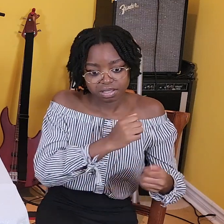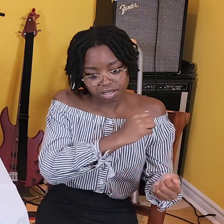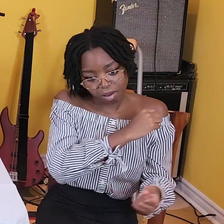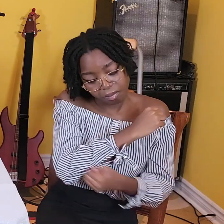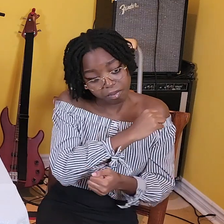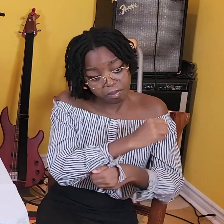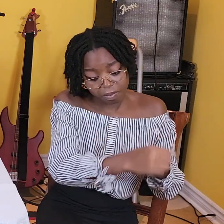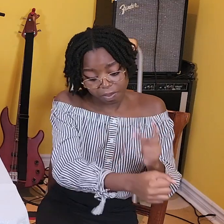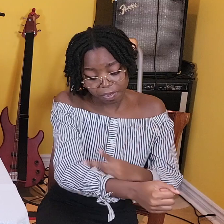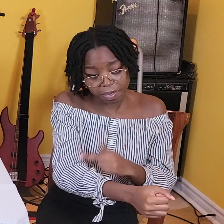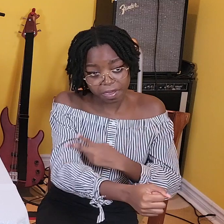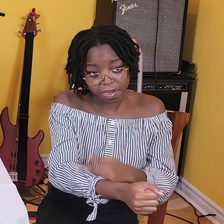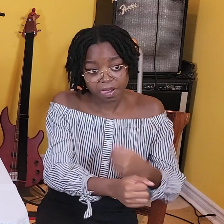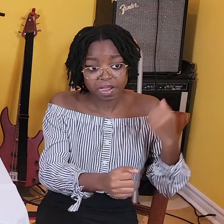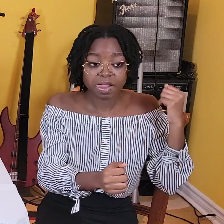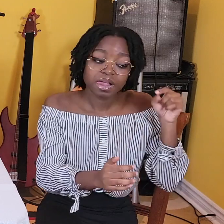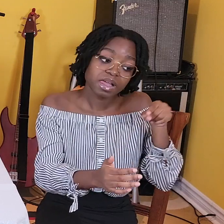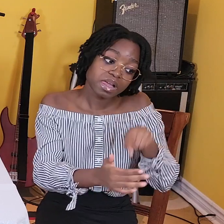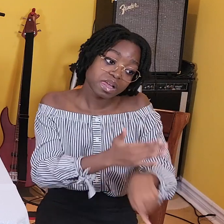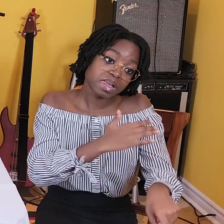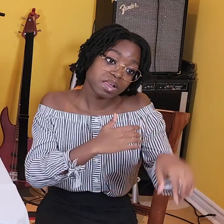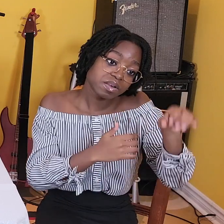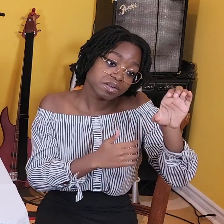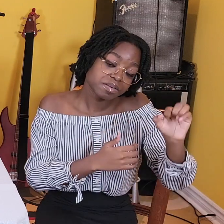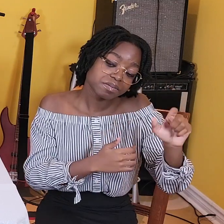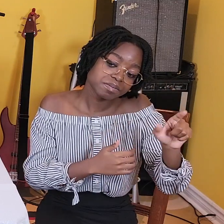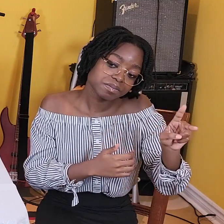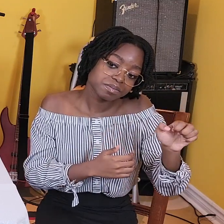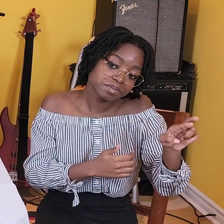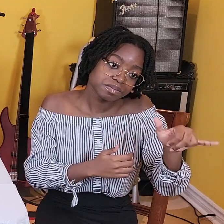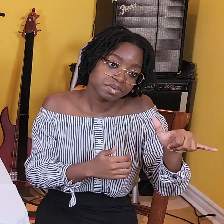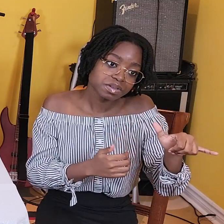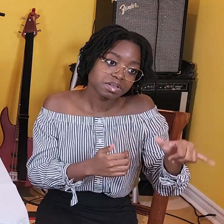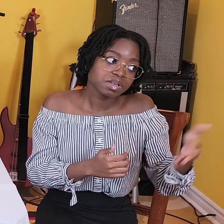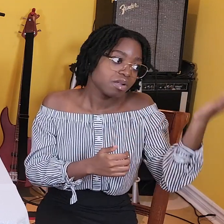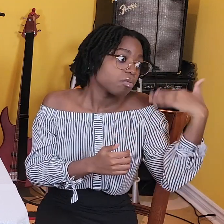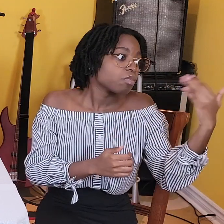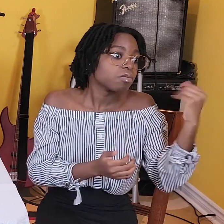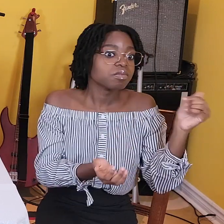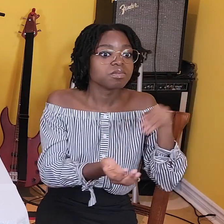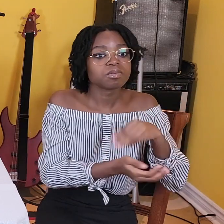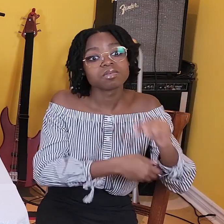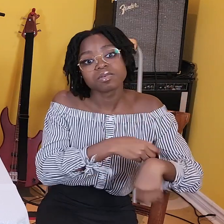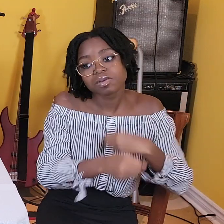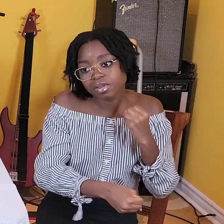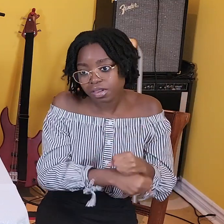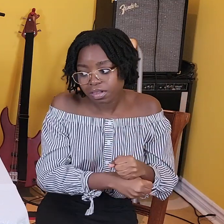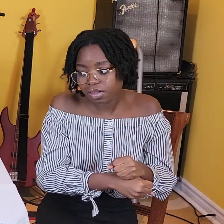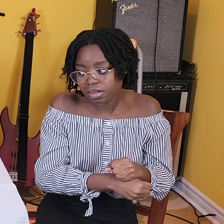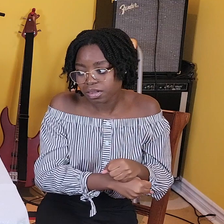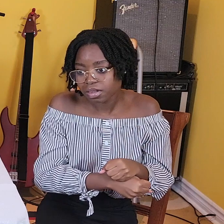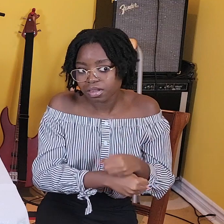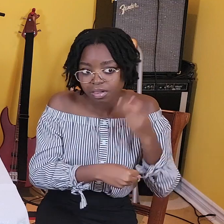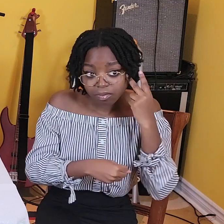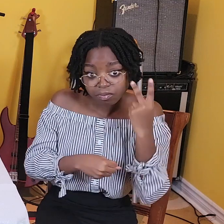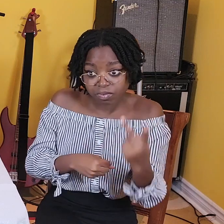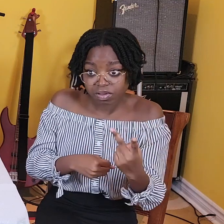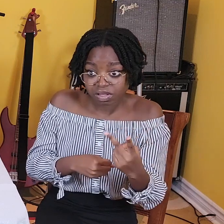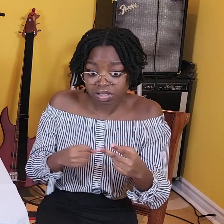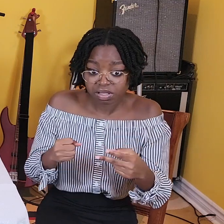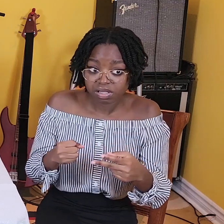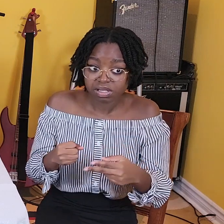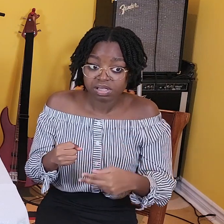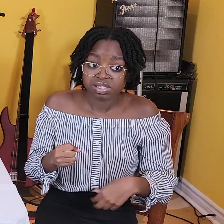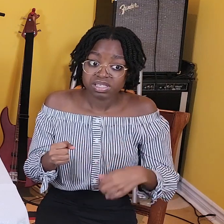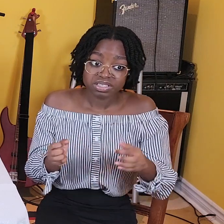was slain on Calvary some 2,000 years ago. As we saw, we looked at them going to the garden,